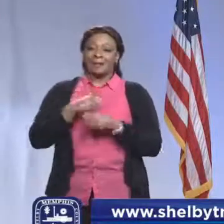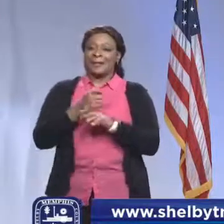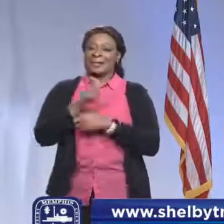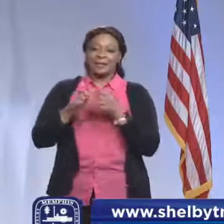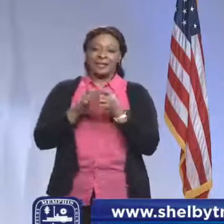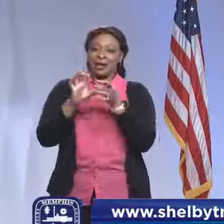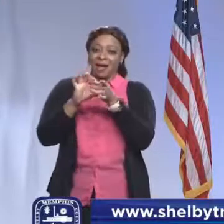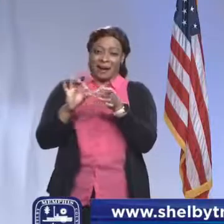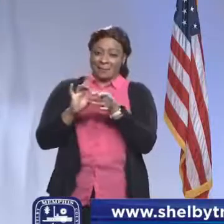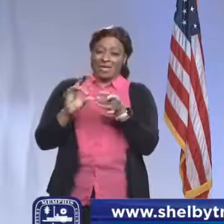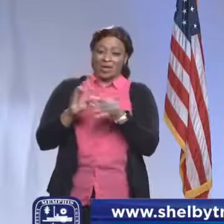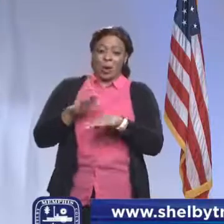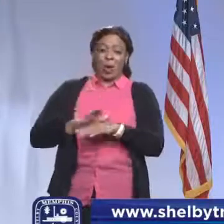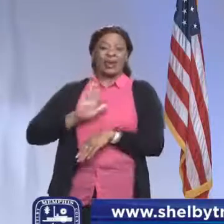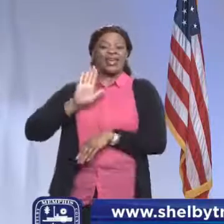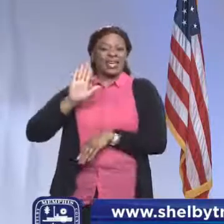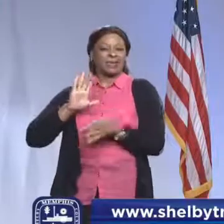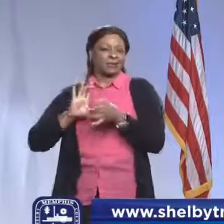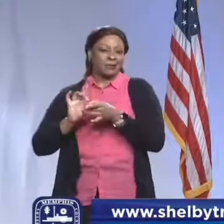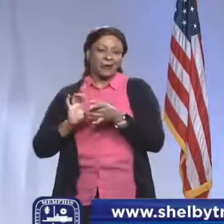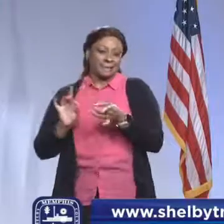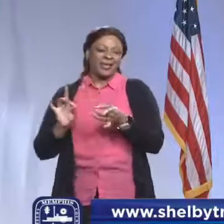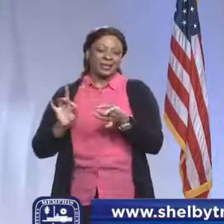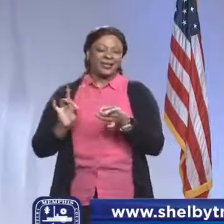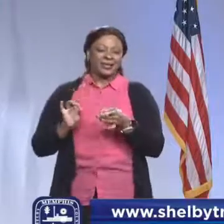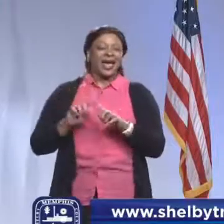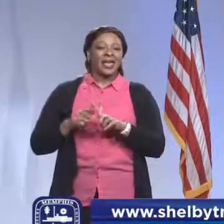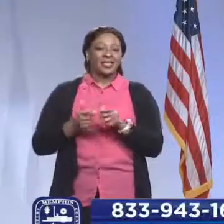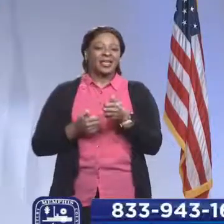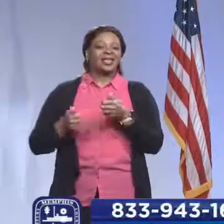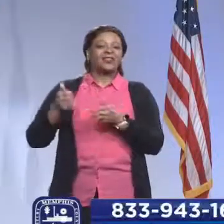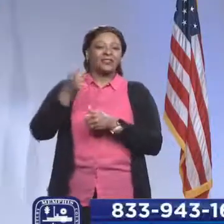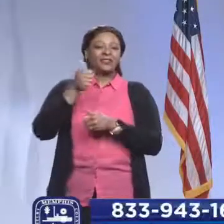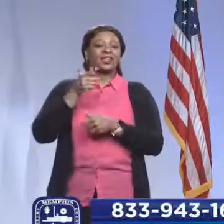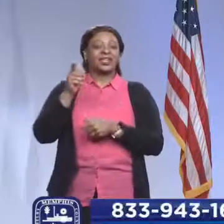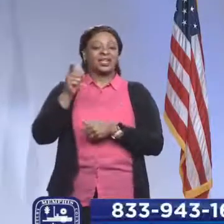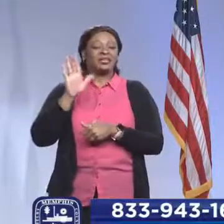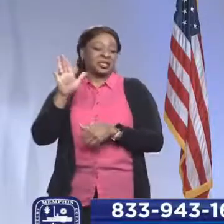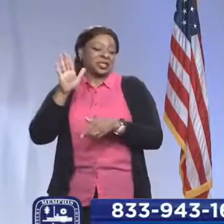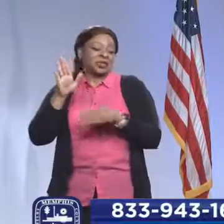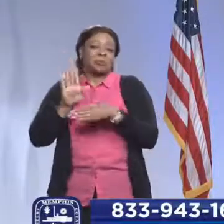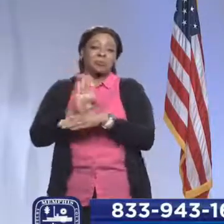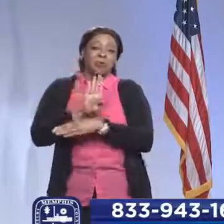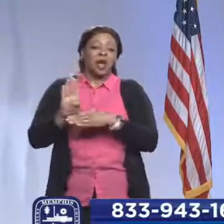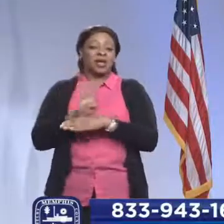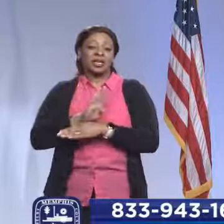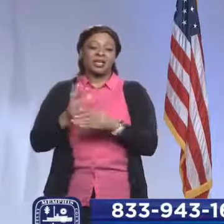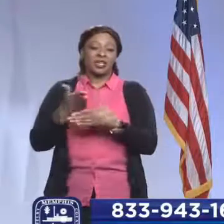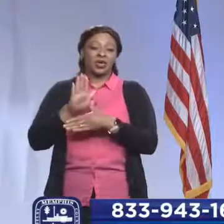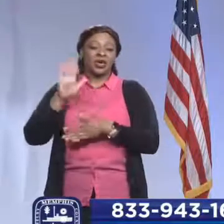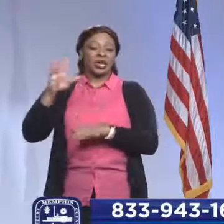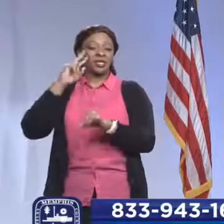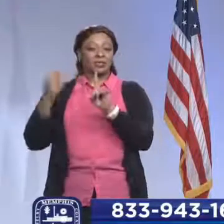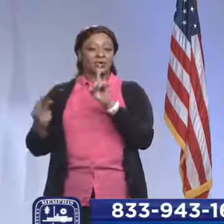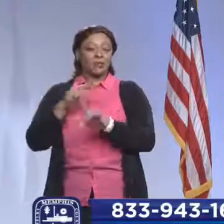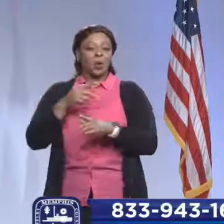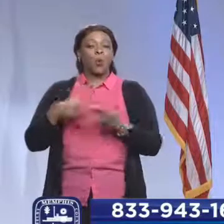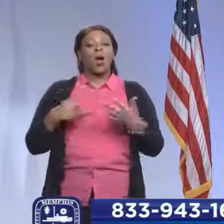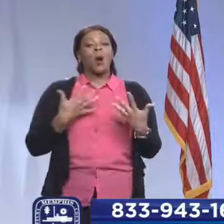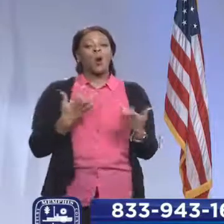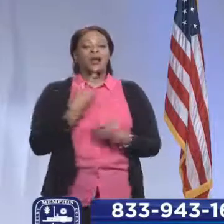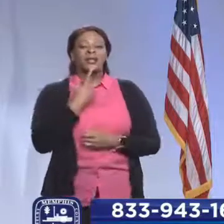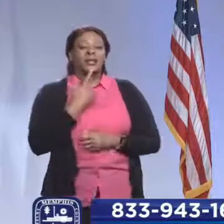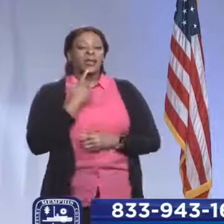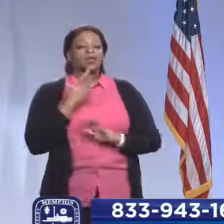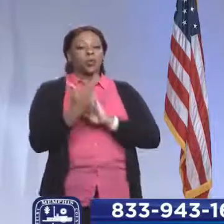specific comments on his comment. As an elected official, he has the prerogative to share his perspective. What I would say is